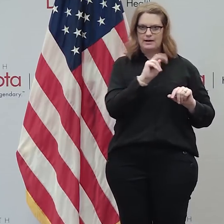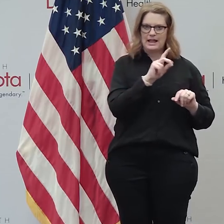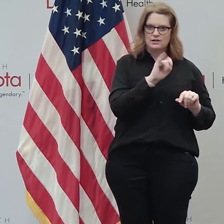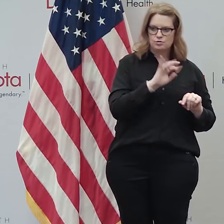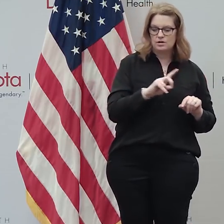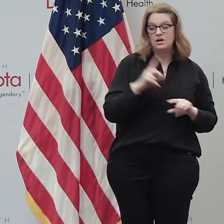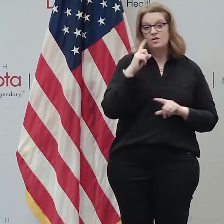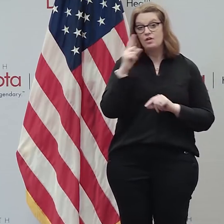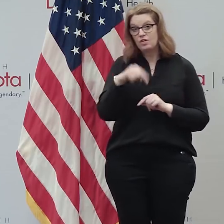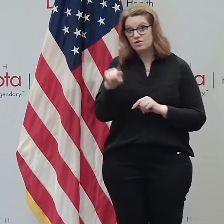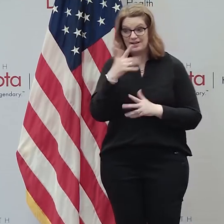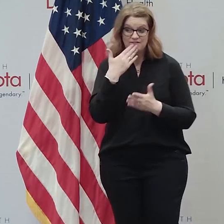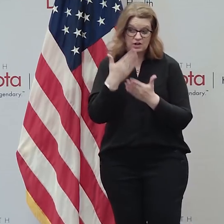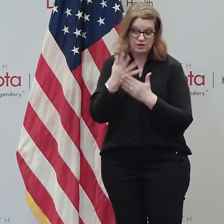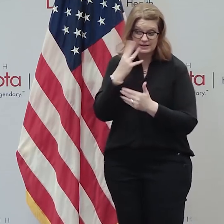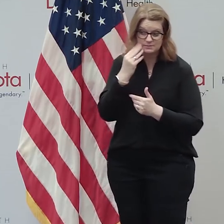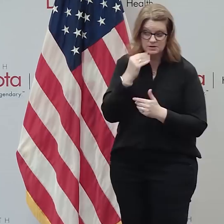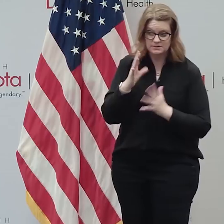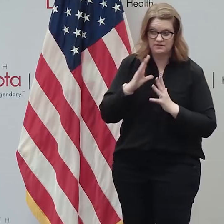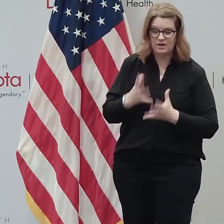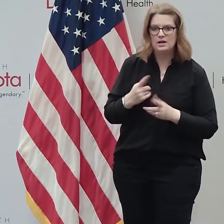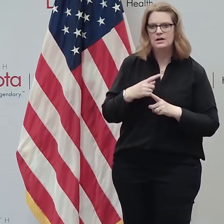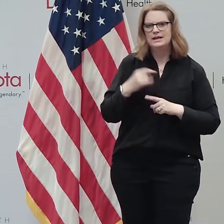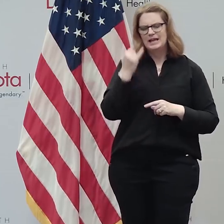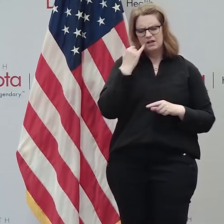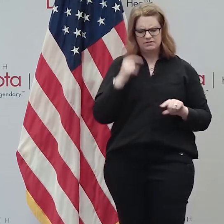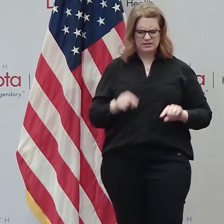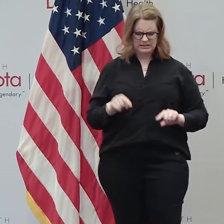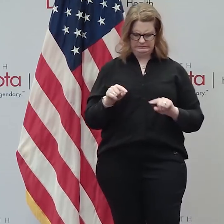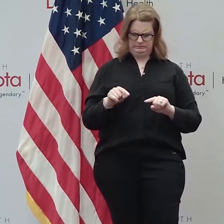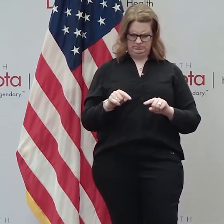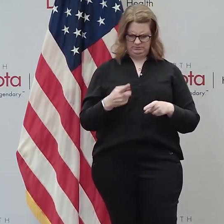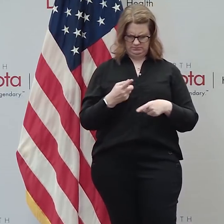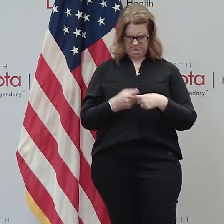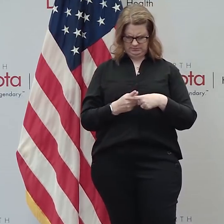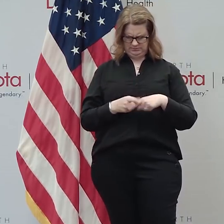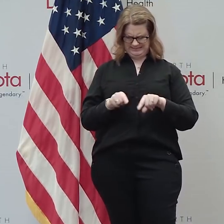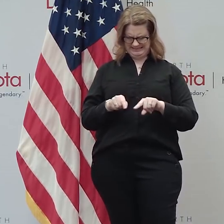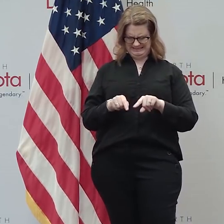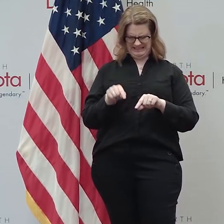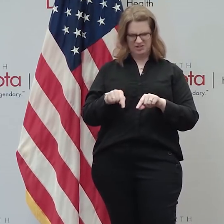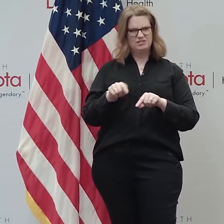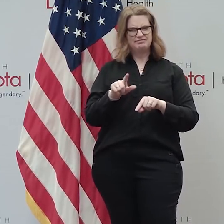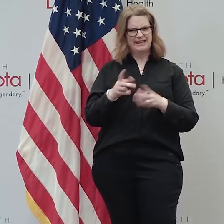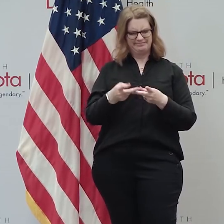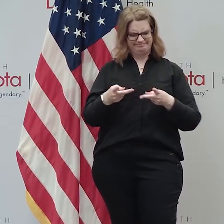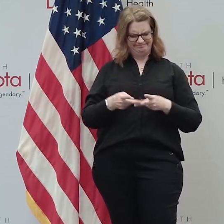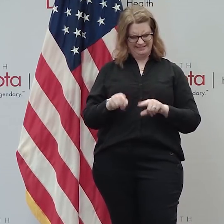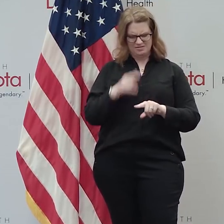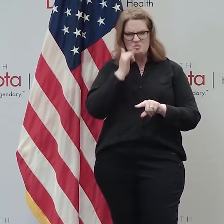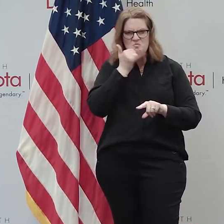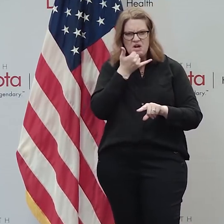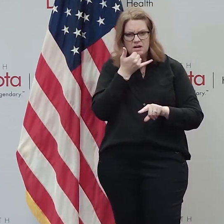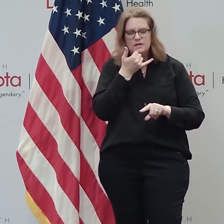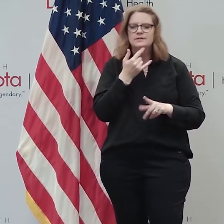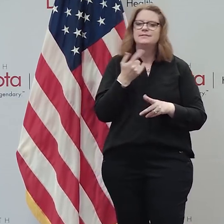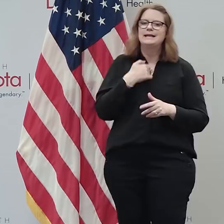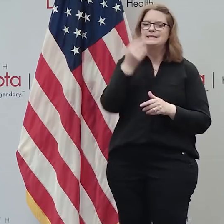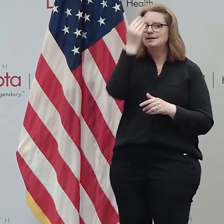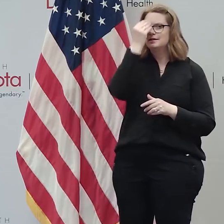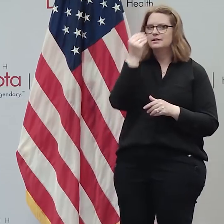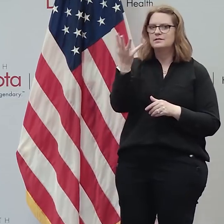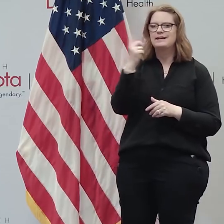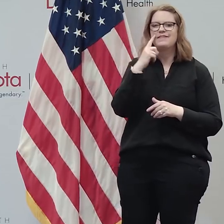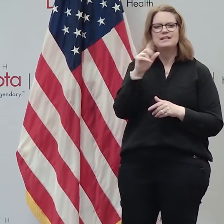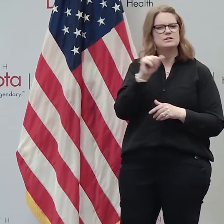experience, that's great. Those that find that they've got location errors, they should pass those on to the developer. And I believe there's a way